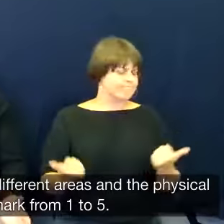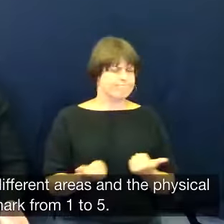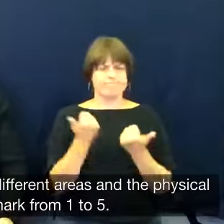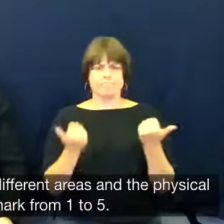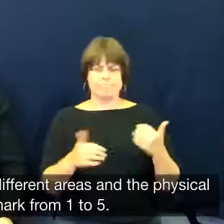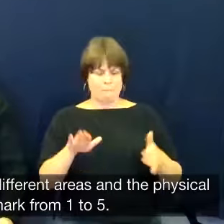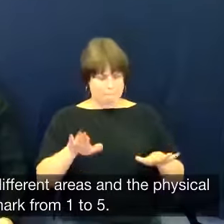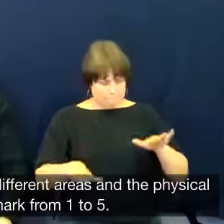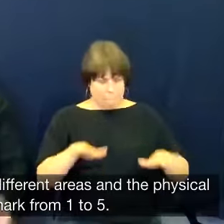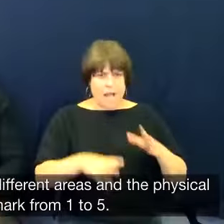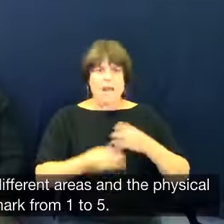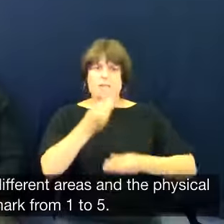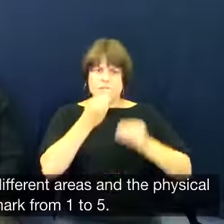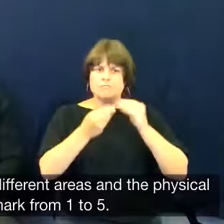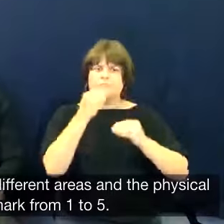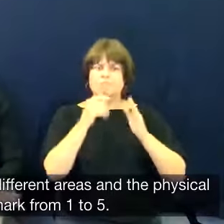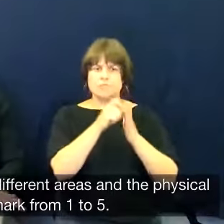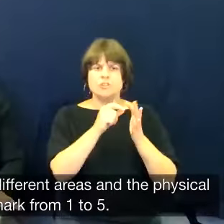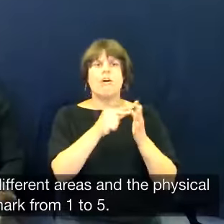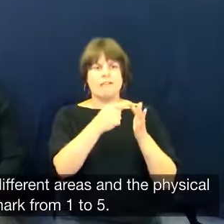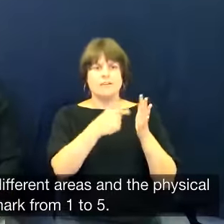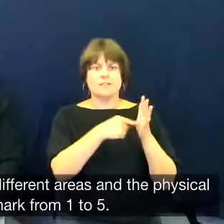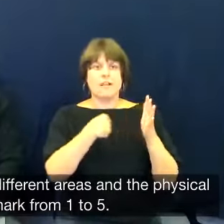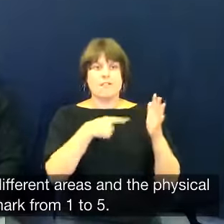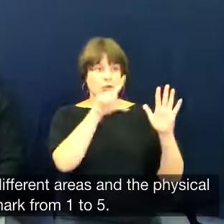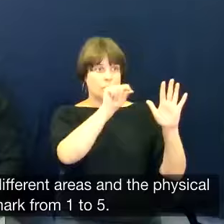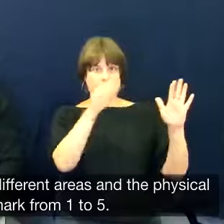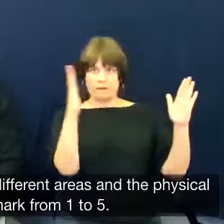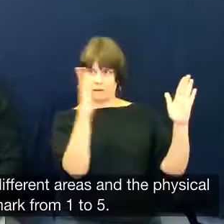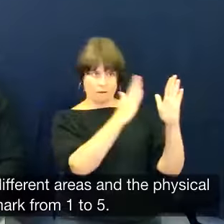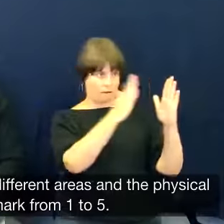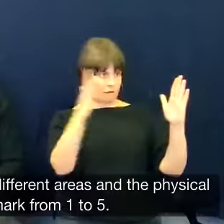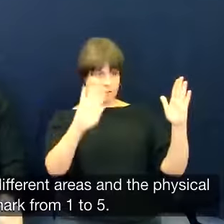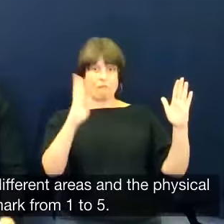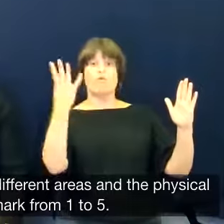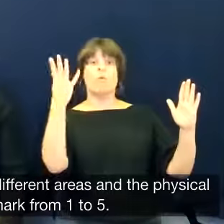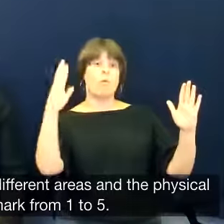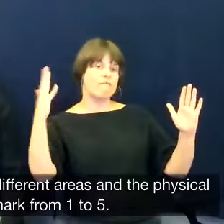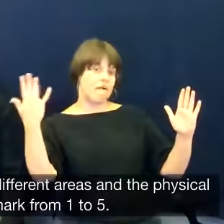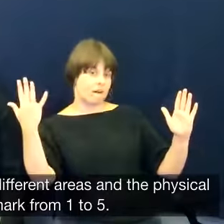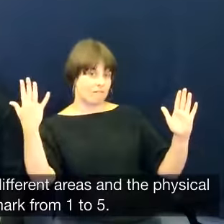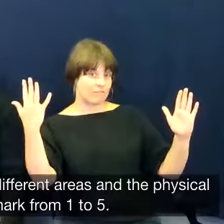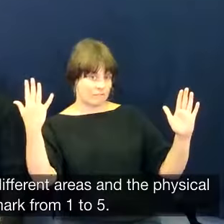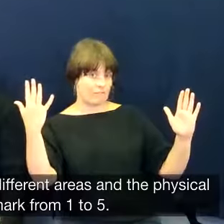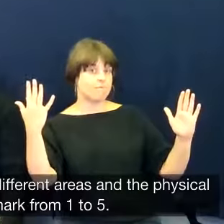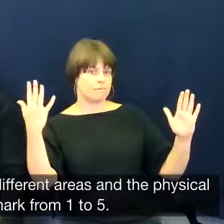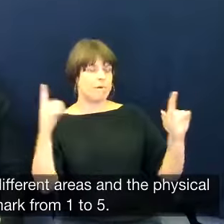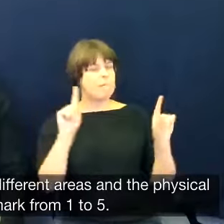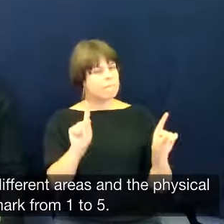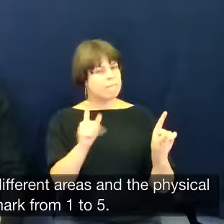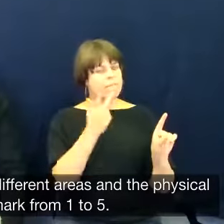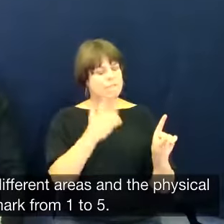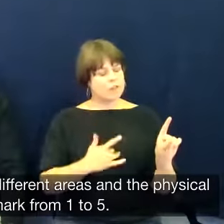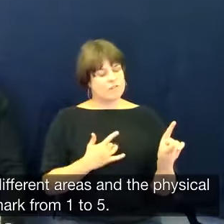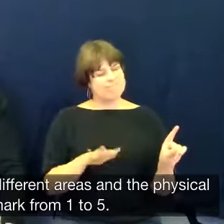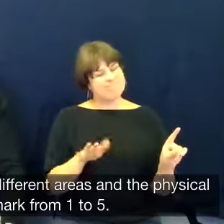balanced diet, then you would choose around 4 and 5. But if you feel you're not eating